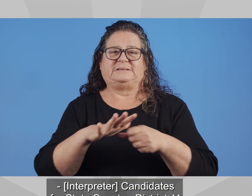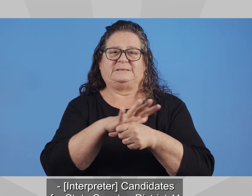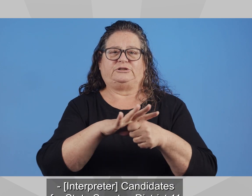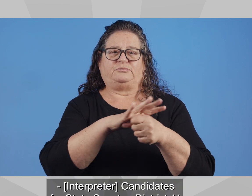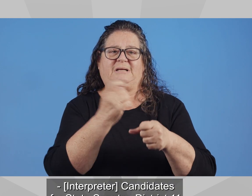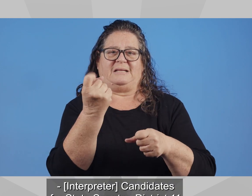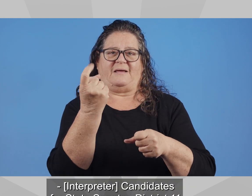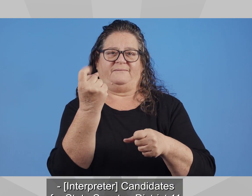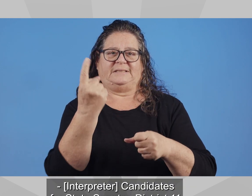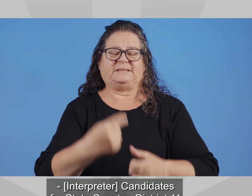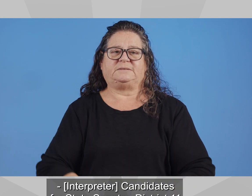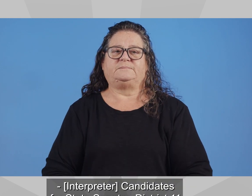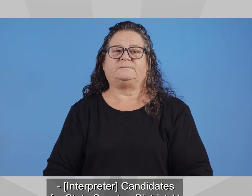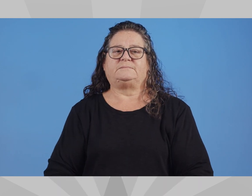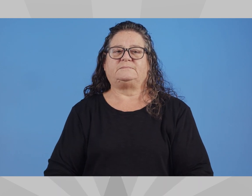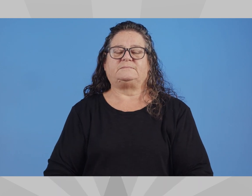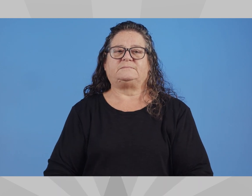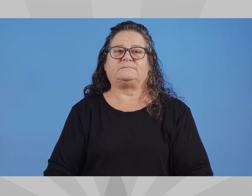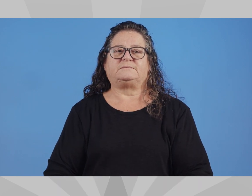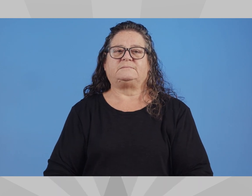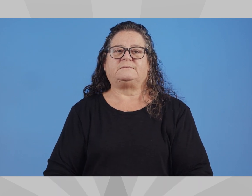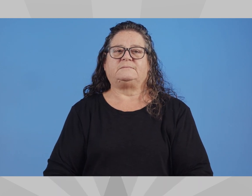Candidates for State Senator, District 11.